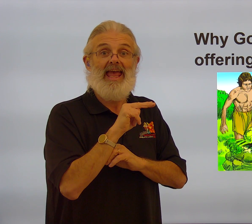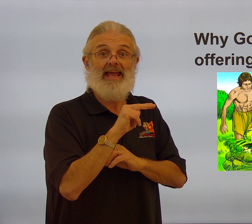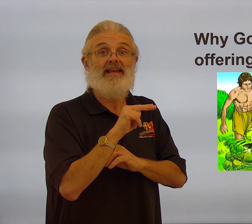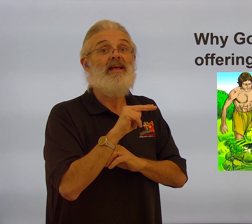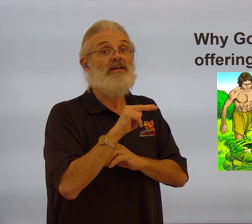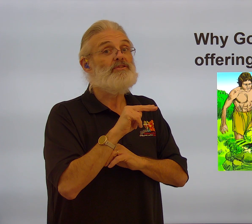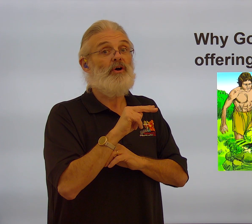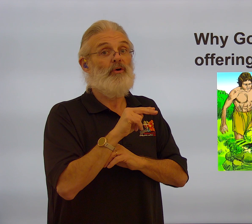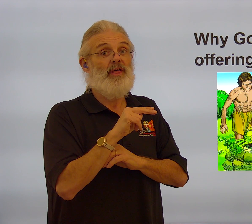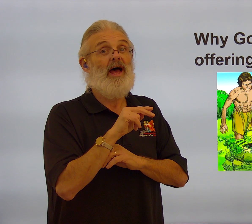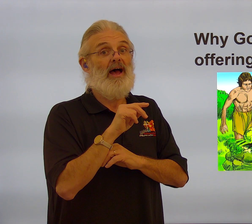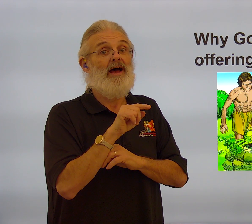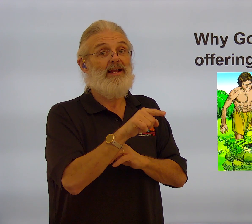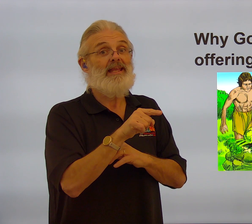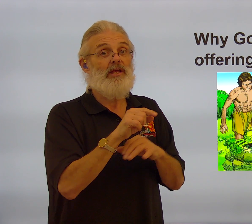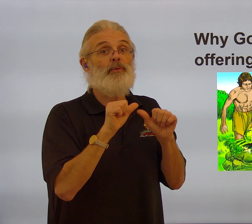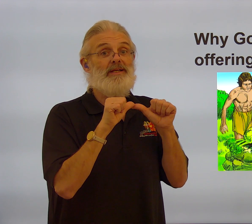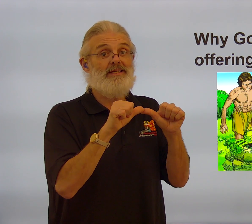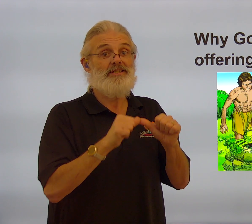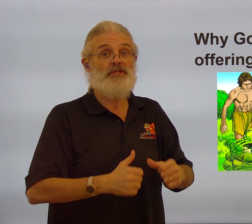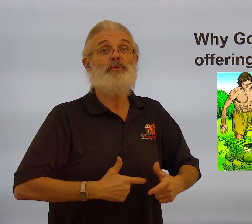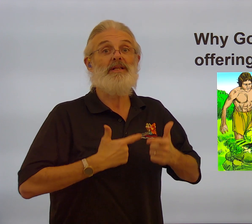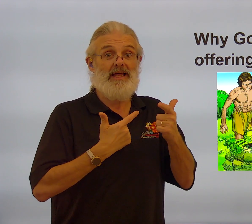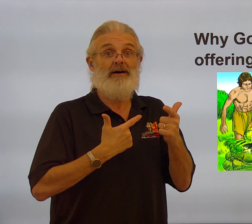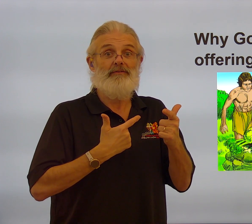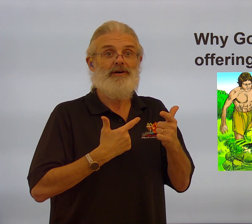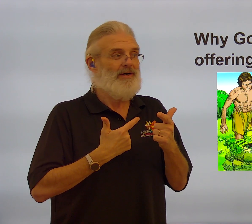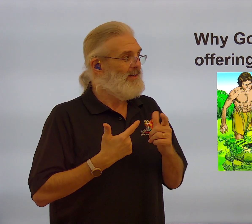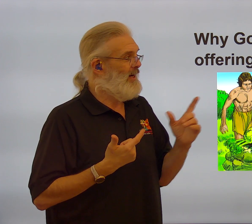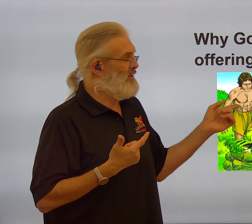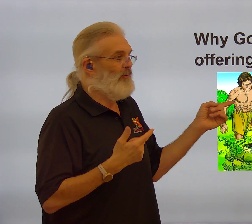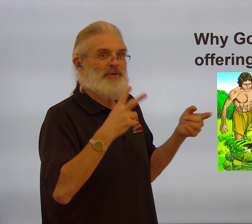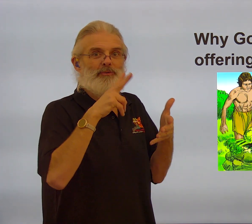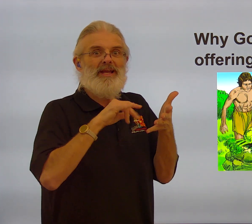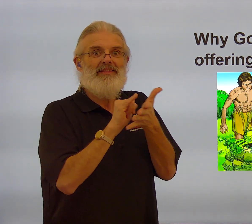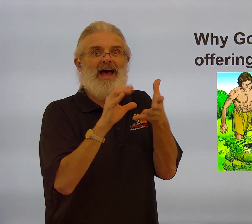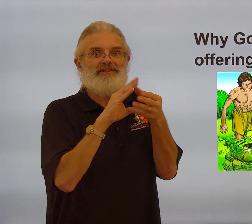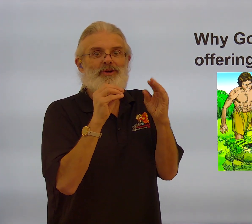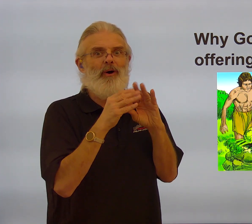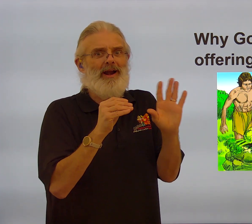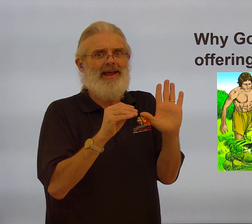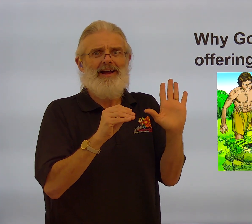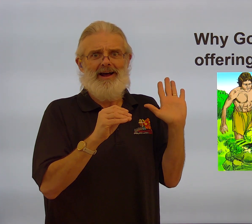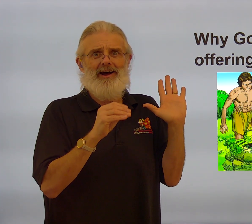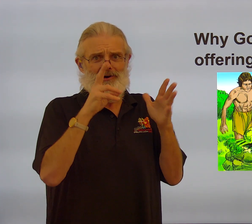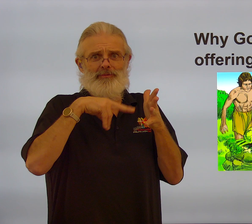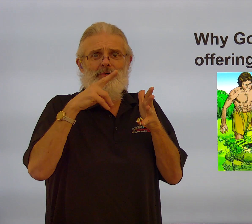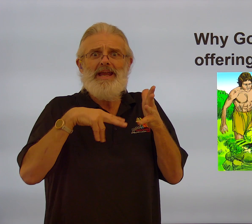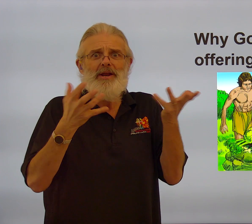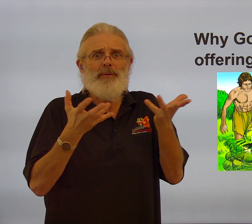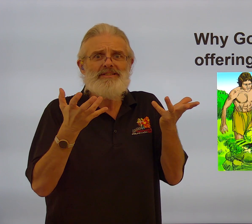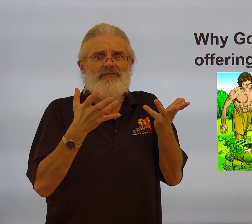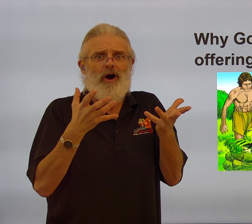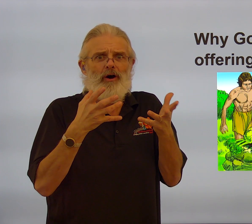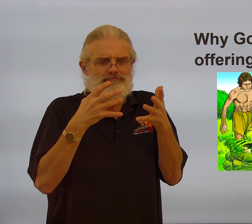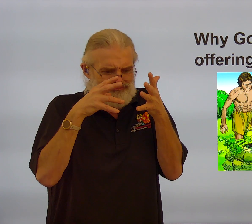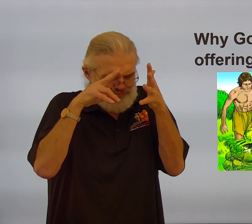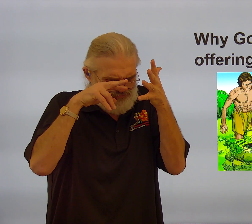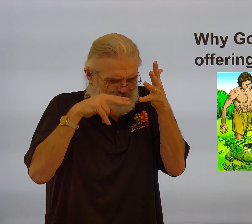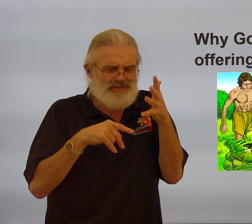Cain so that he would continue to live. And so when you read that story, read what's involved, see